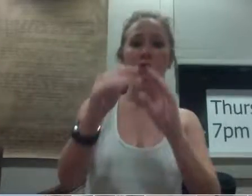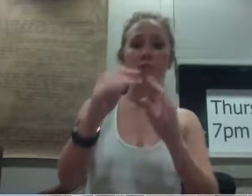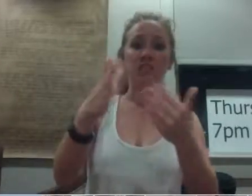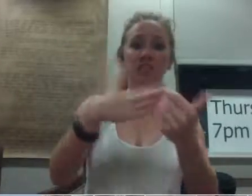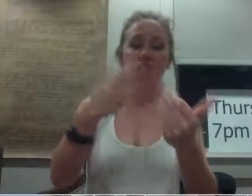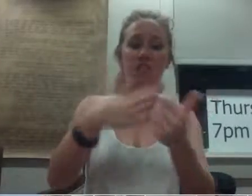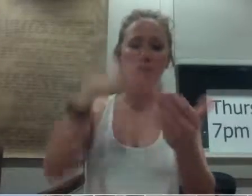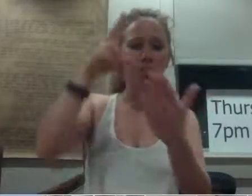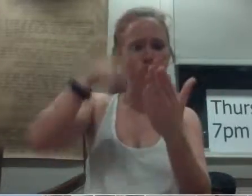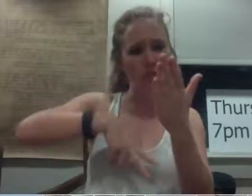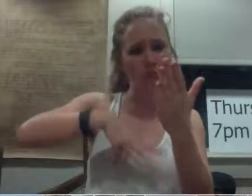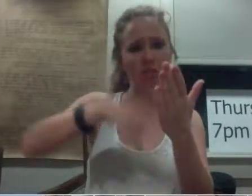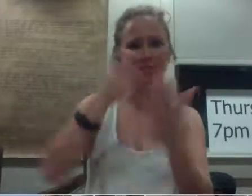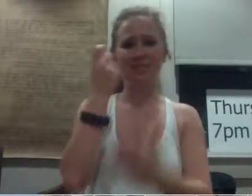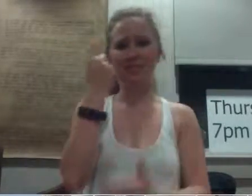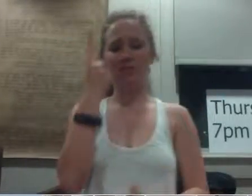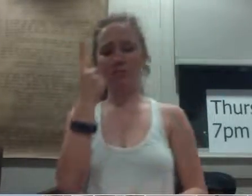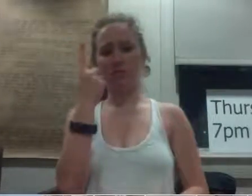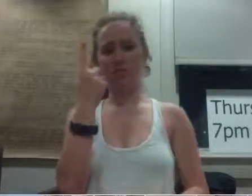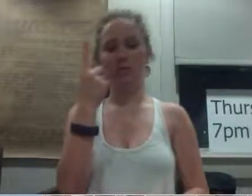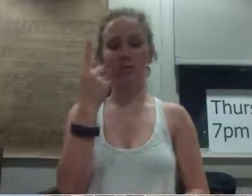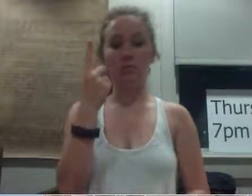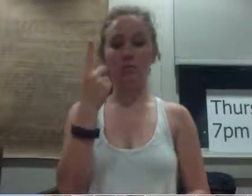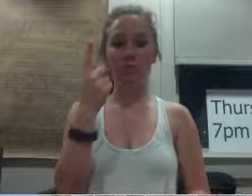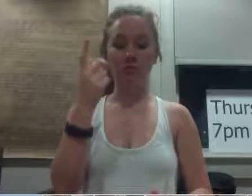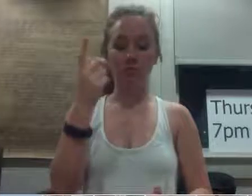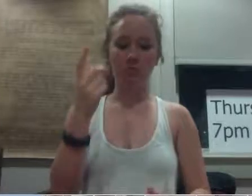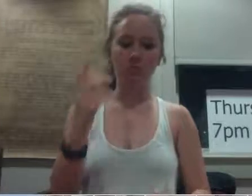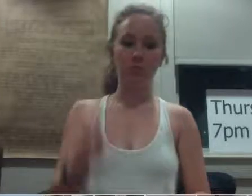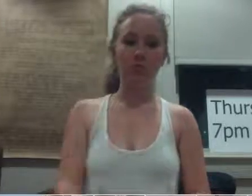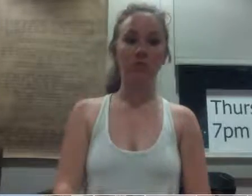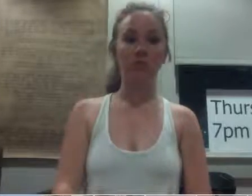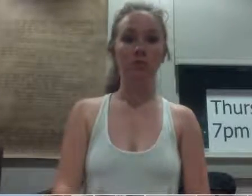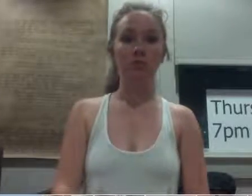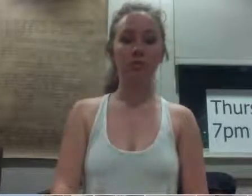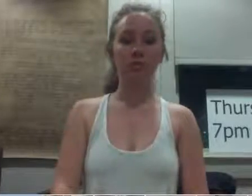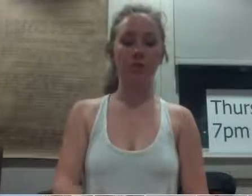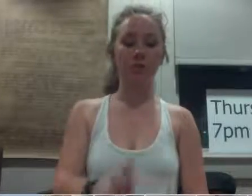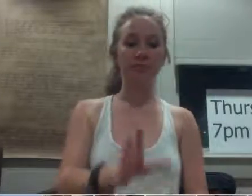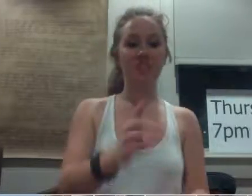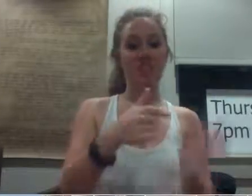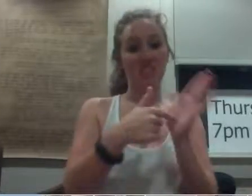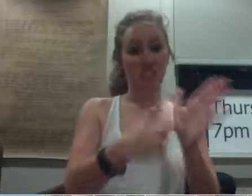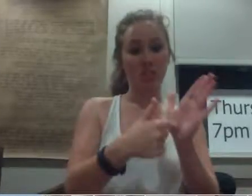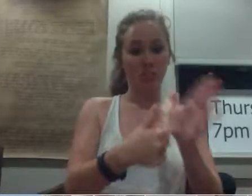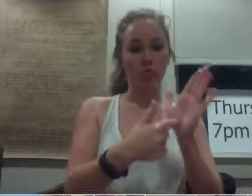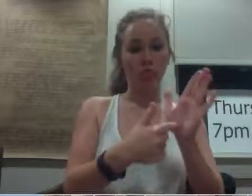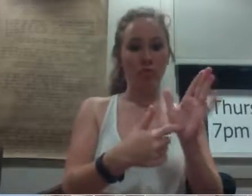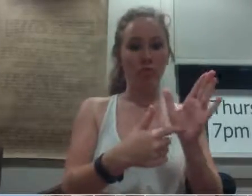clearly. In emails especially, it can be easy to misunderstand.